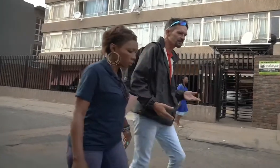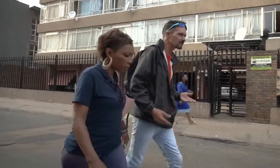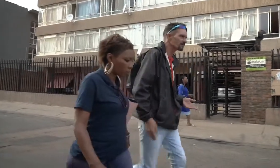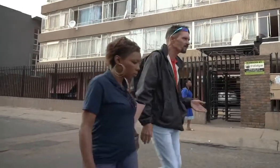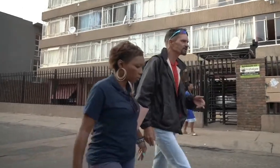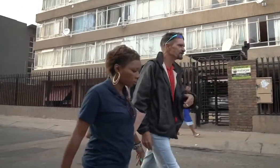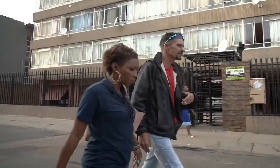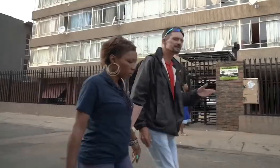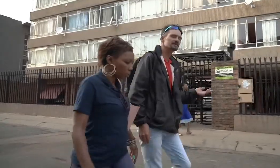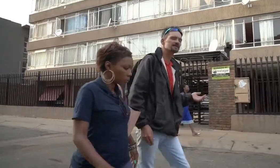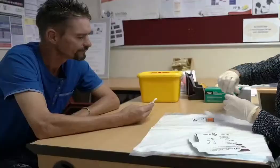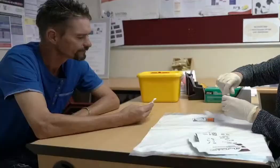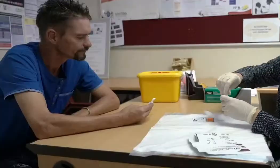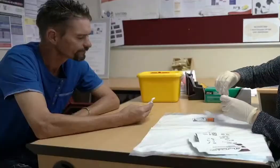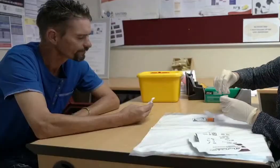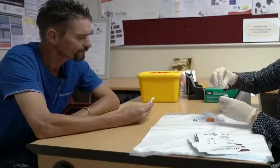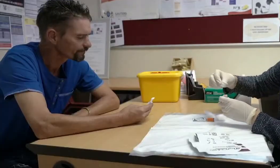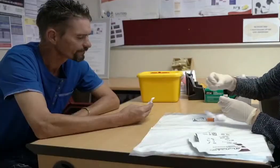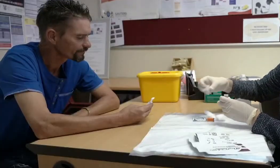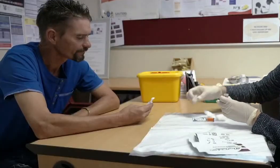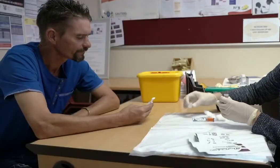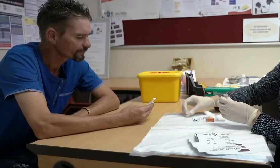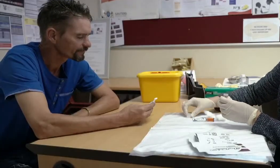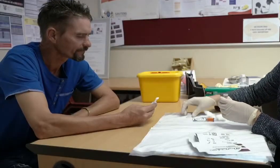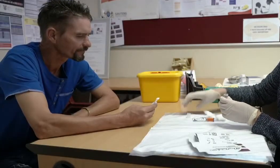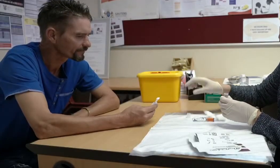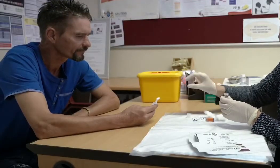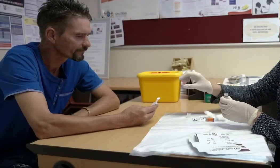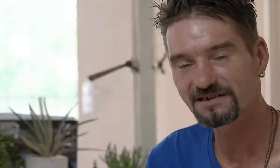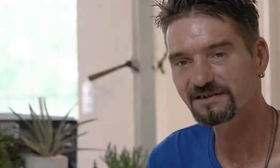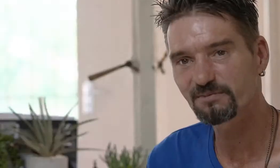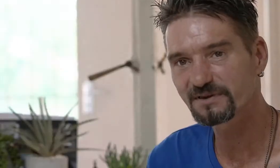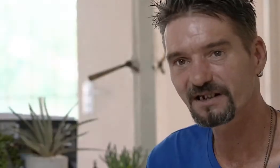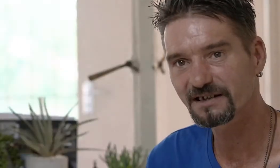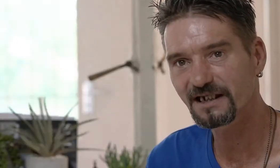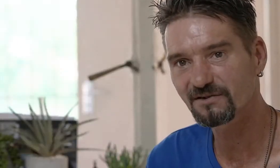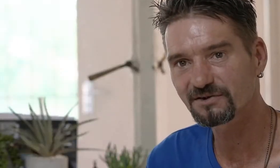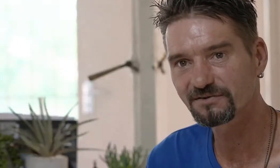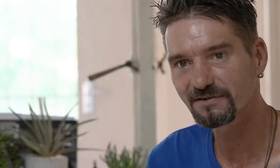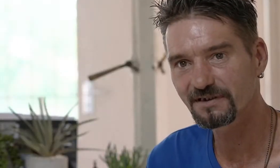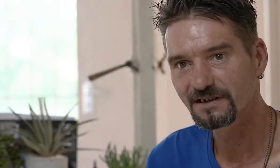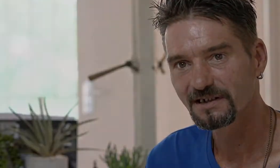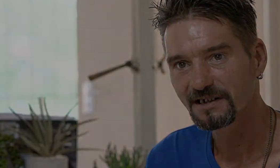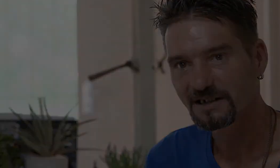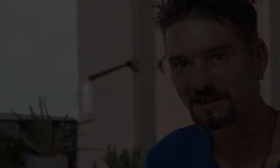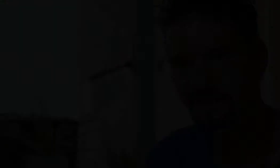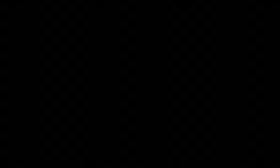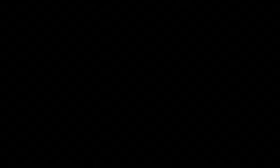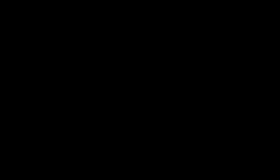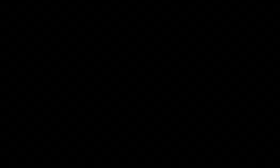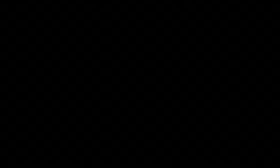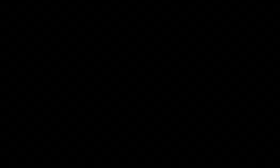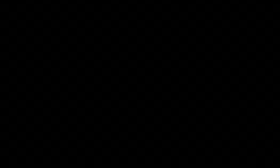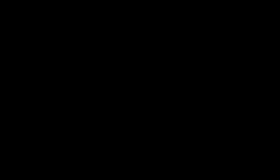overcame the HIV threat. Now finally I'm going to go overcome the Hep C threat. There is nothing that I cannot do.